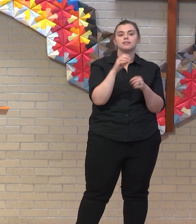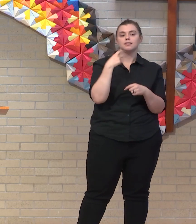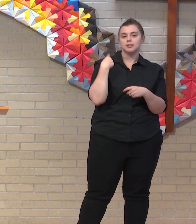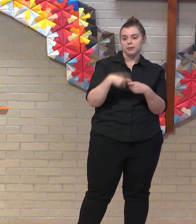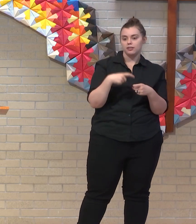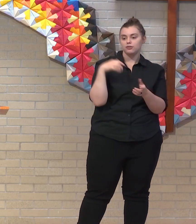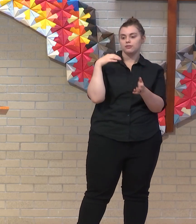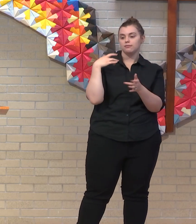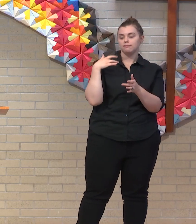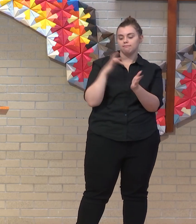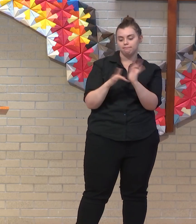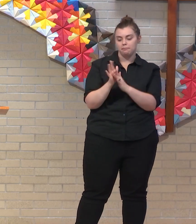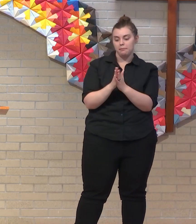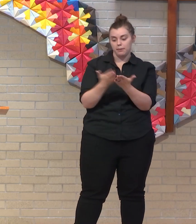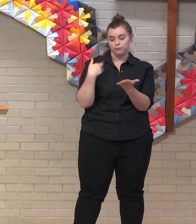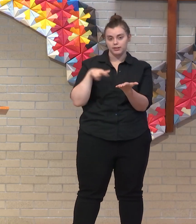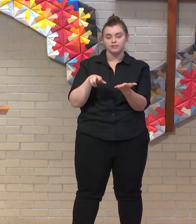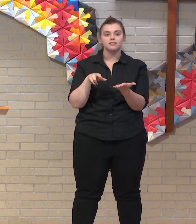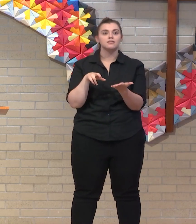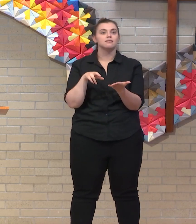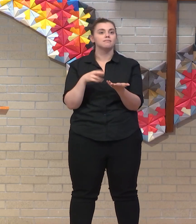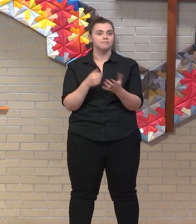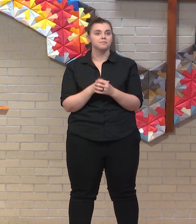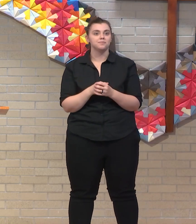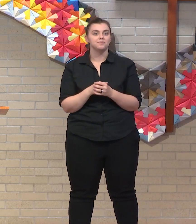religion, nominated by faculty of the business department.